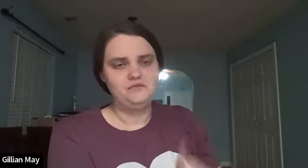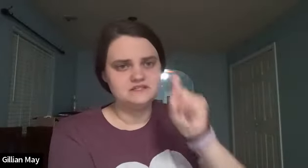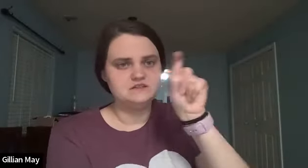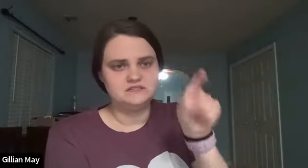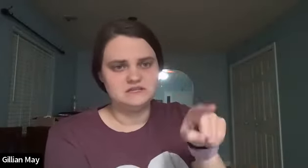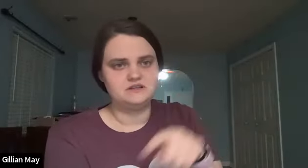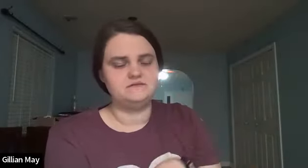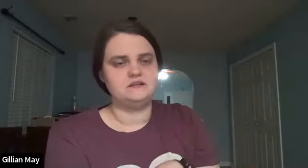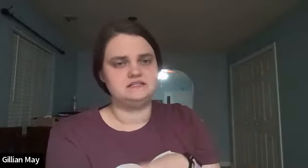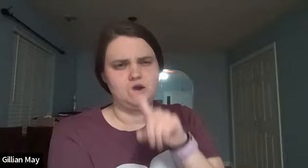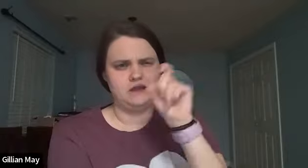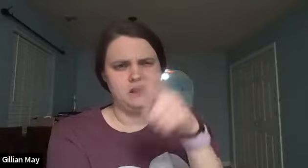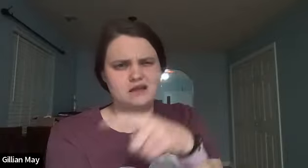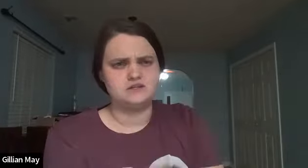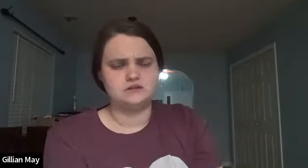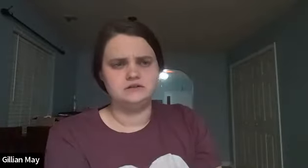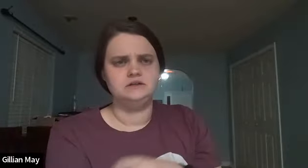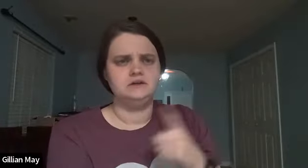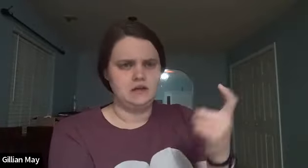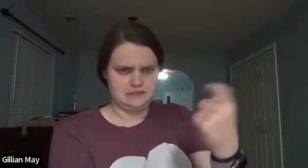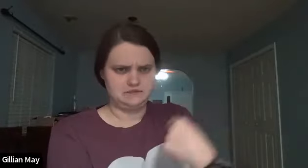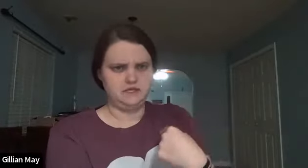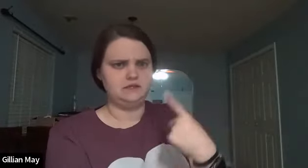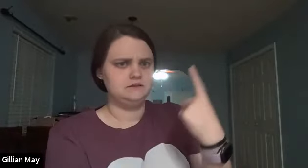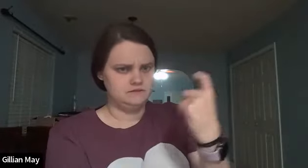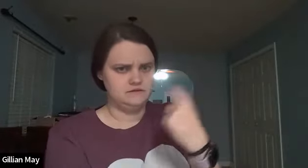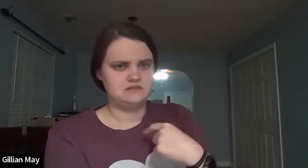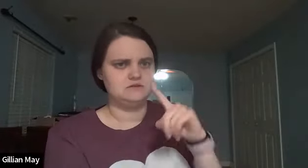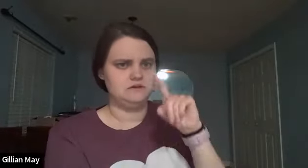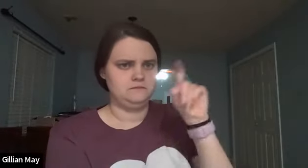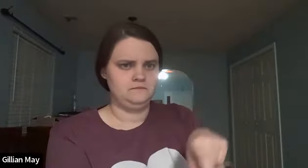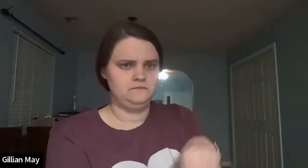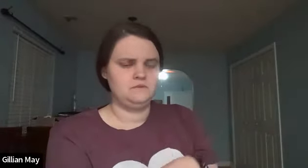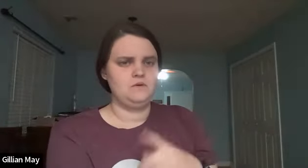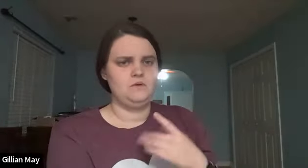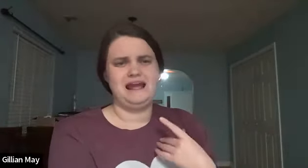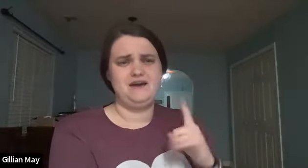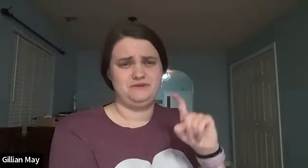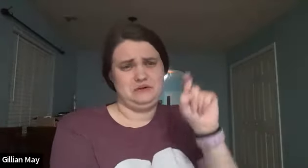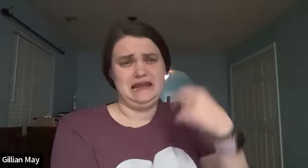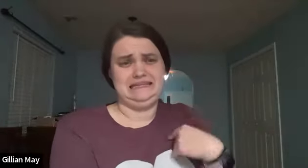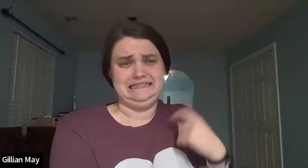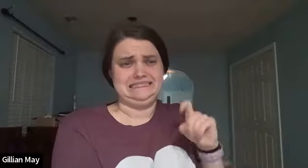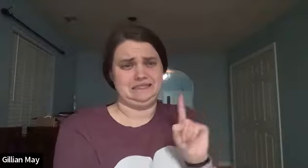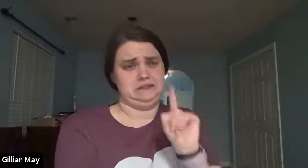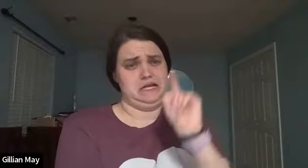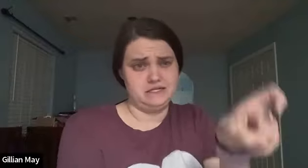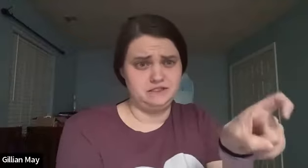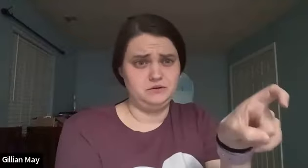This is the one typically for like saying, oh yeah, ask her, ask me, that sort of thing. Or I need to ask you a